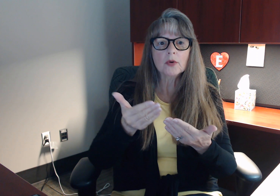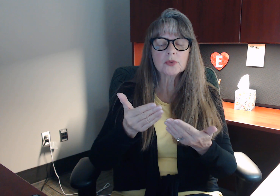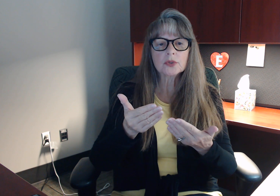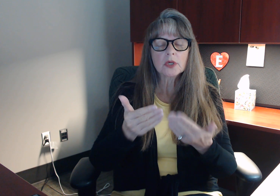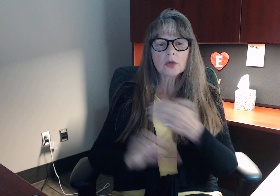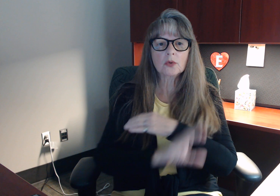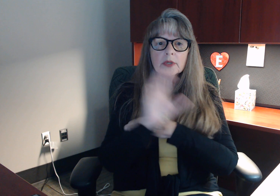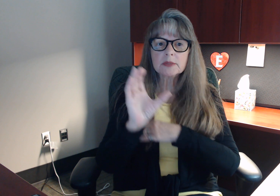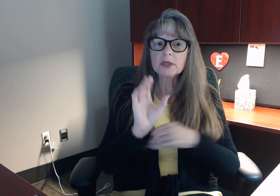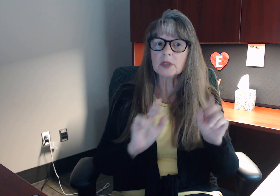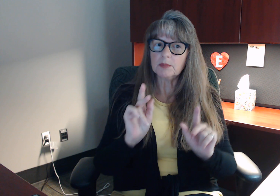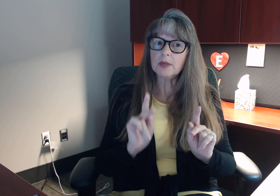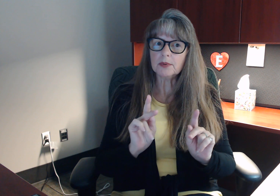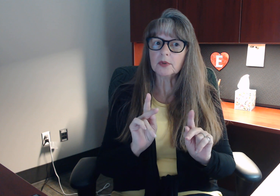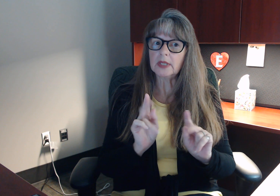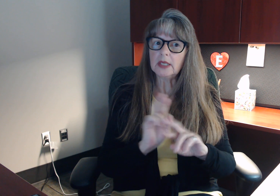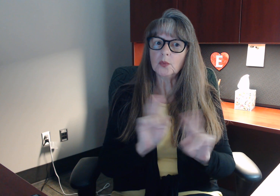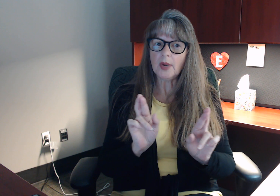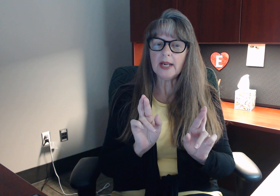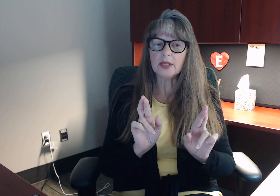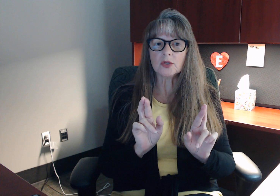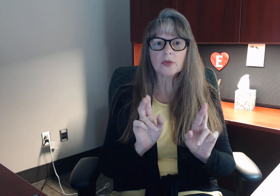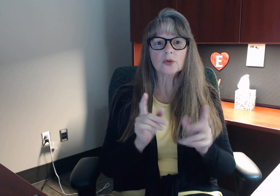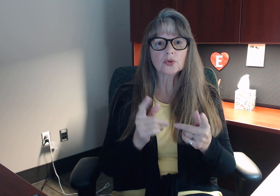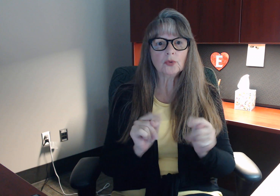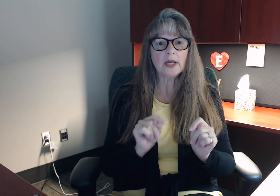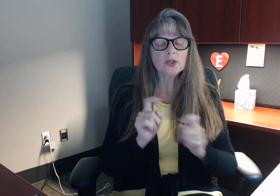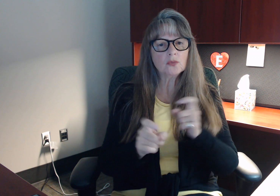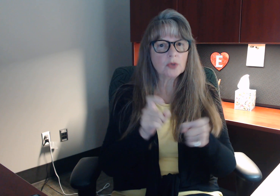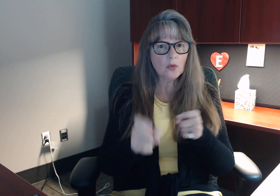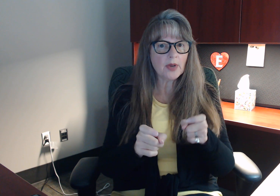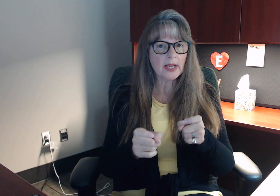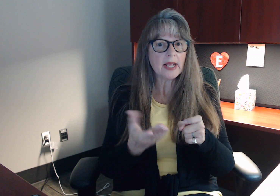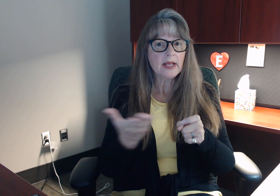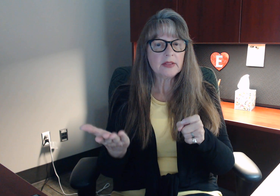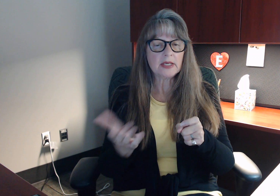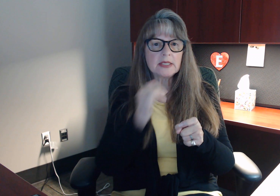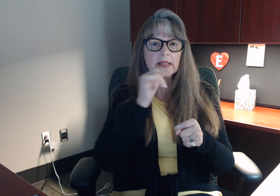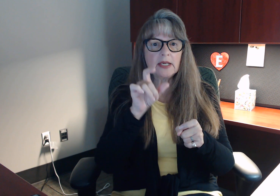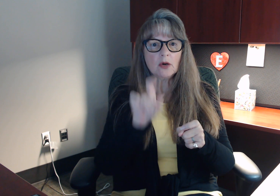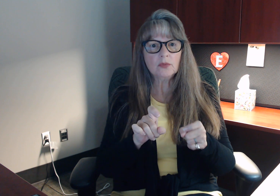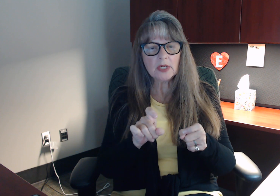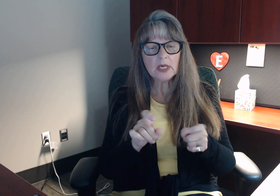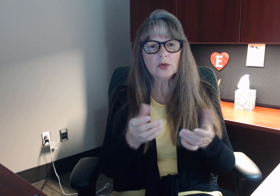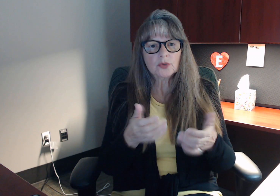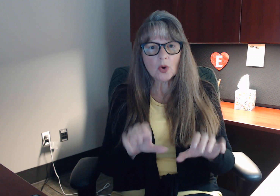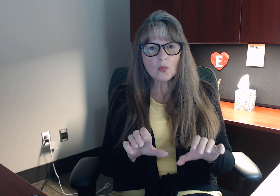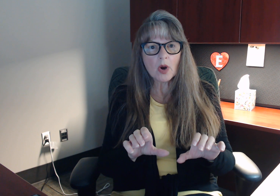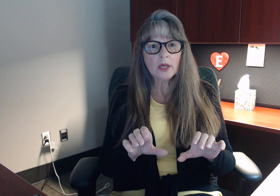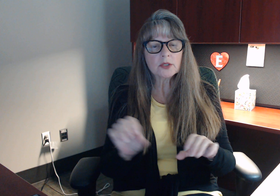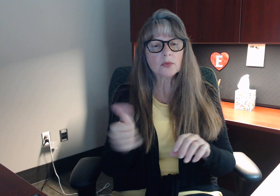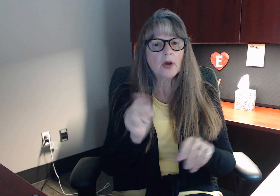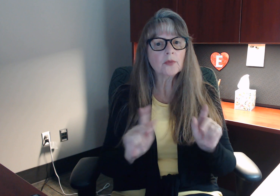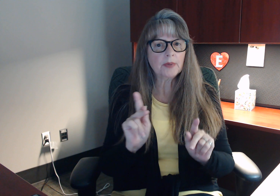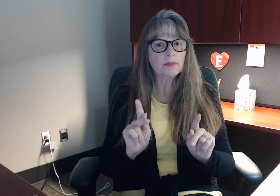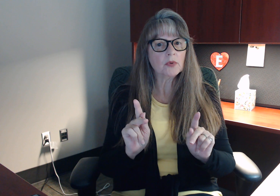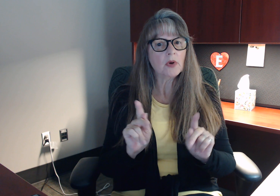almost Christmas, and people are getting ready, so they'll try to donate things that they don't need or don't want to other people